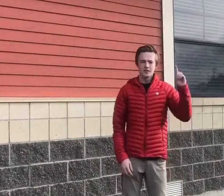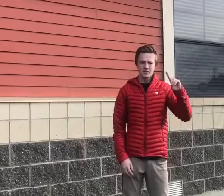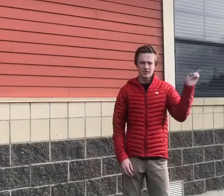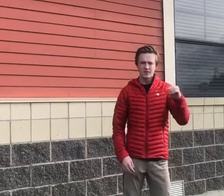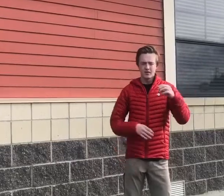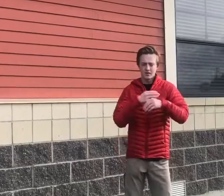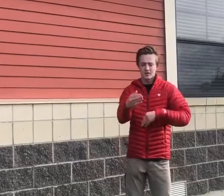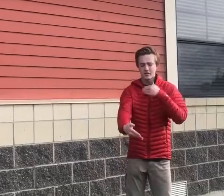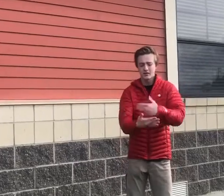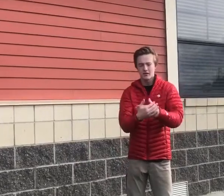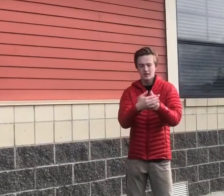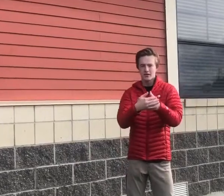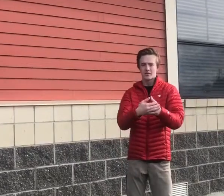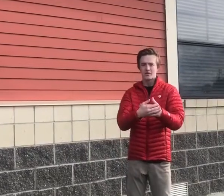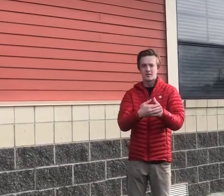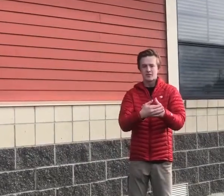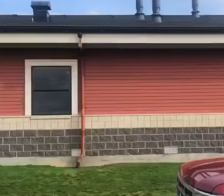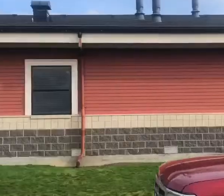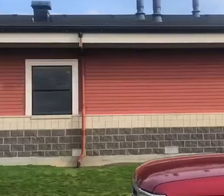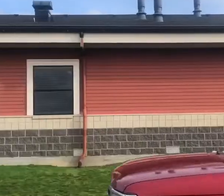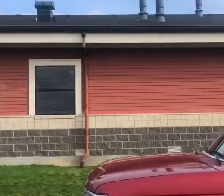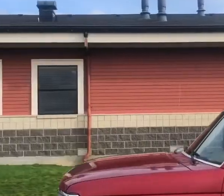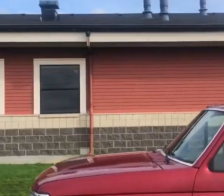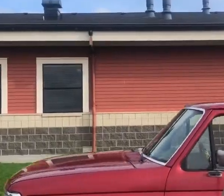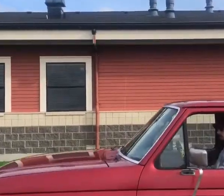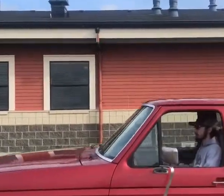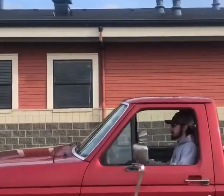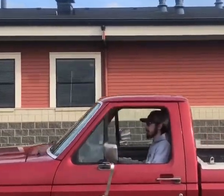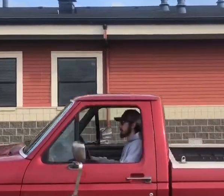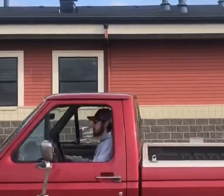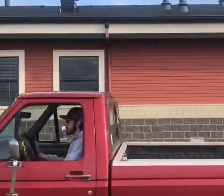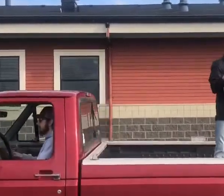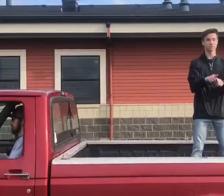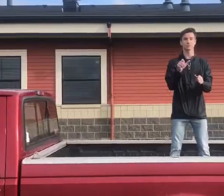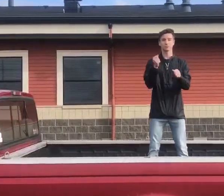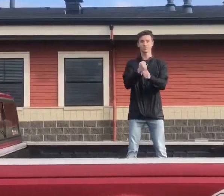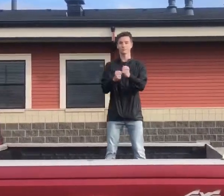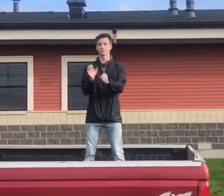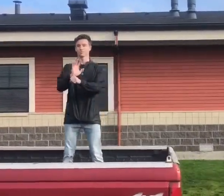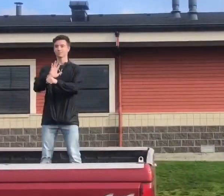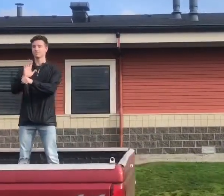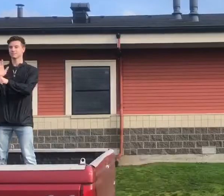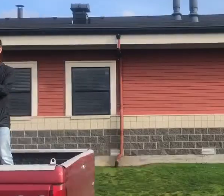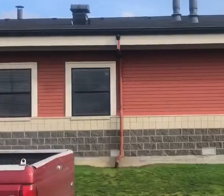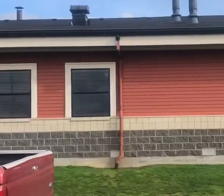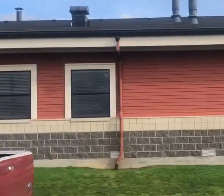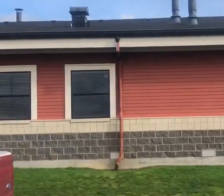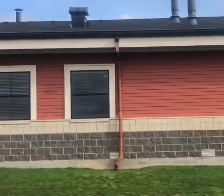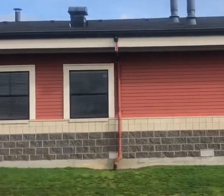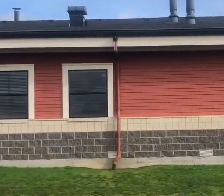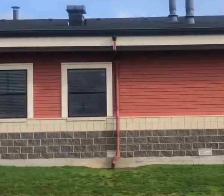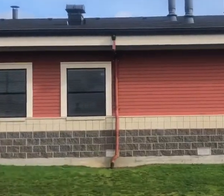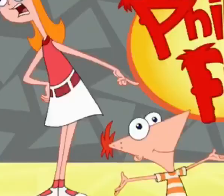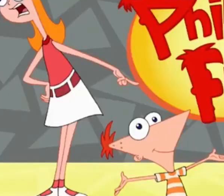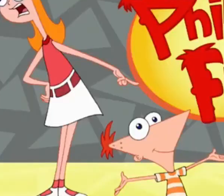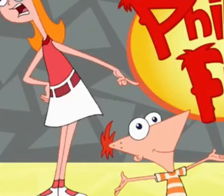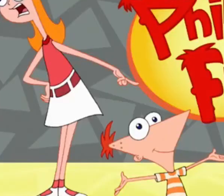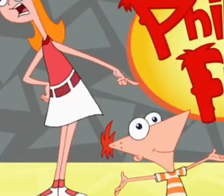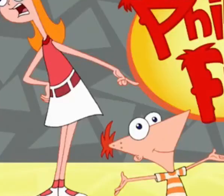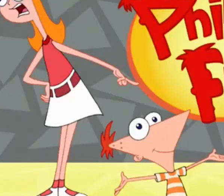gonna do it all. Mom! Phineas and Ferb are making a title sequence! Please! We'll probably